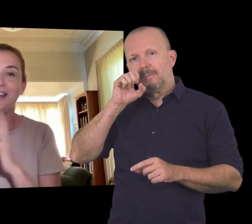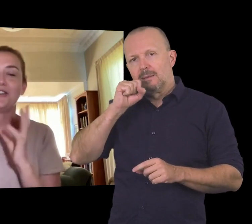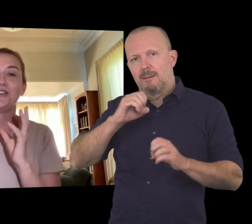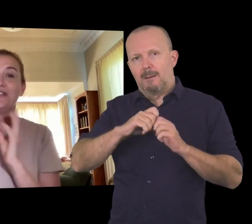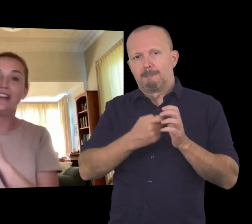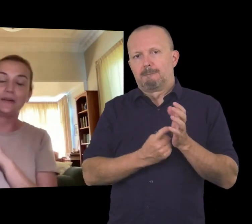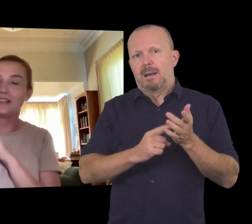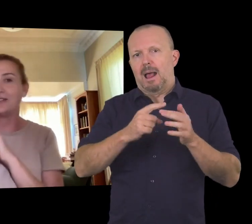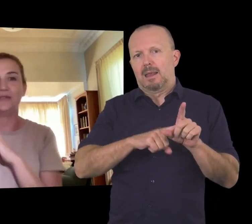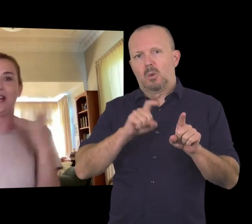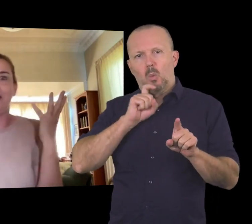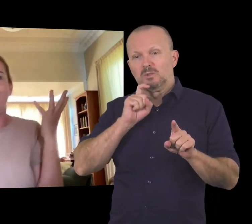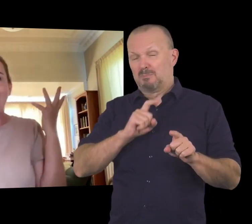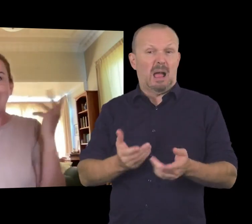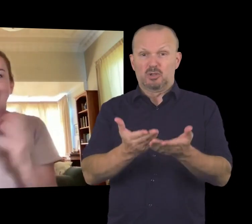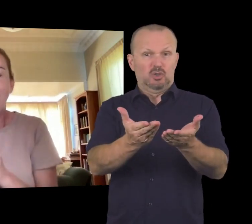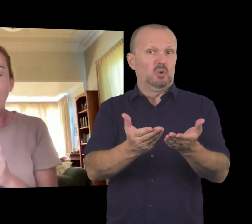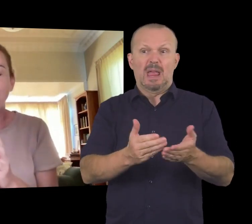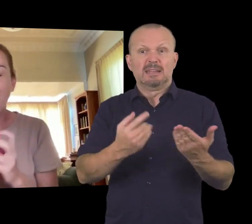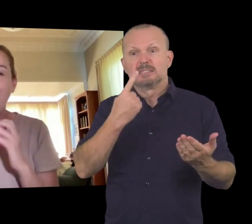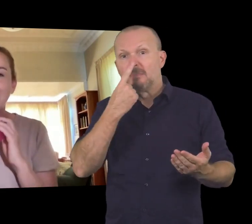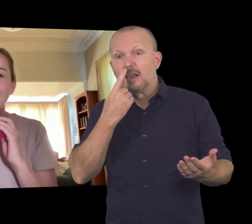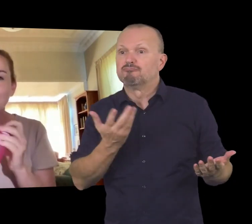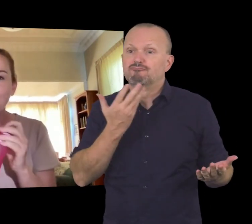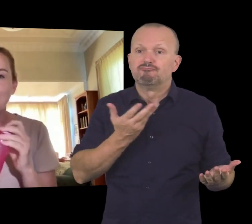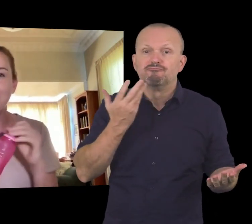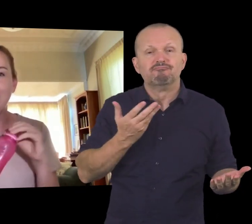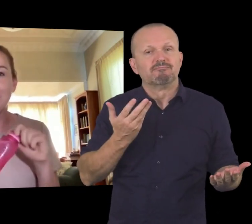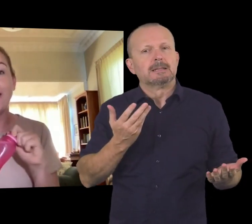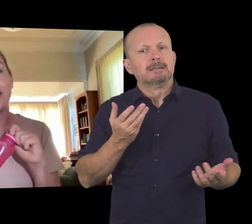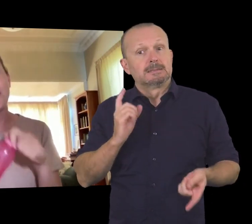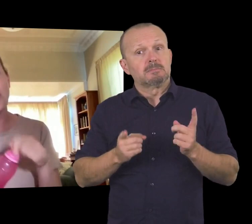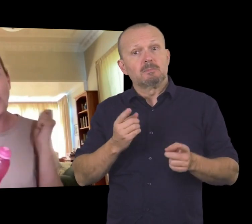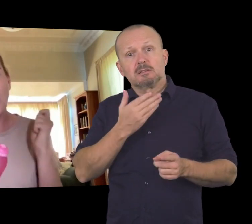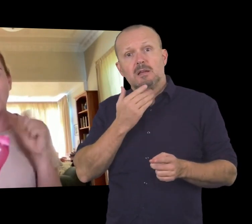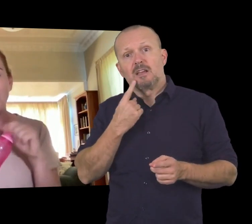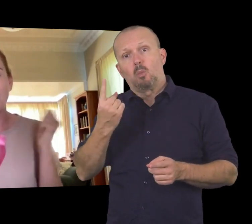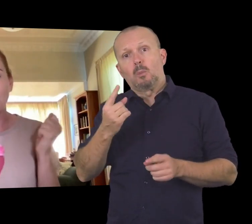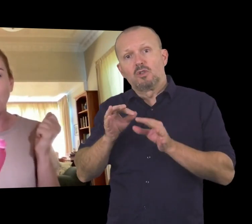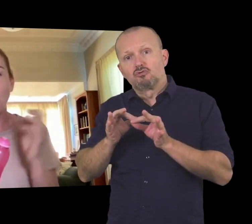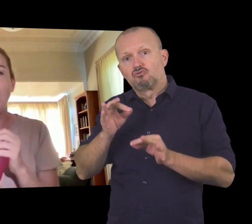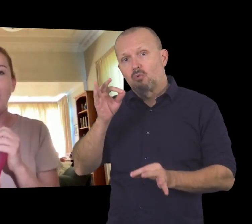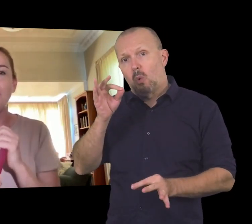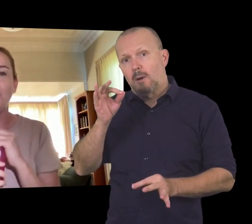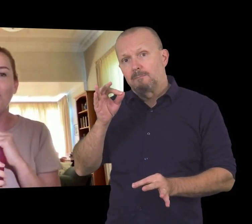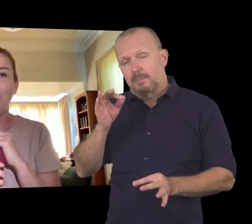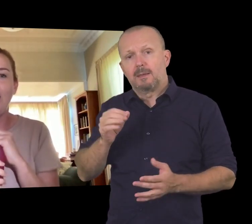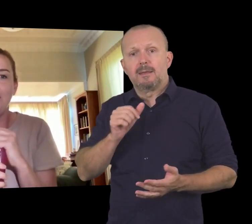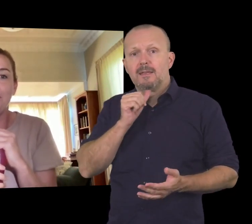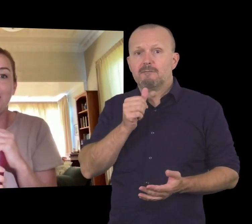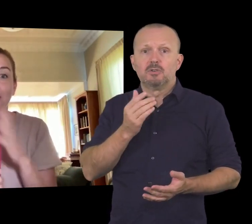water, so you can fill it with whatever you like. And sometimes it's really good to have a straw, one with a straw,